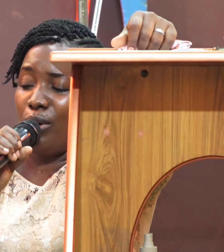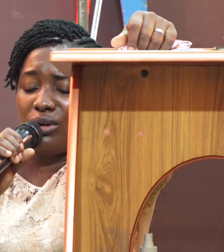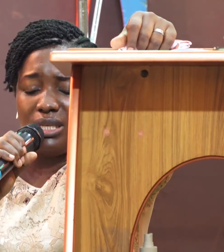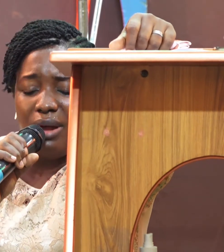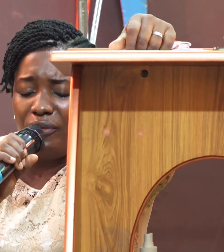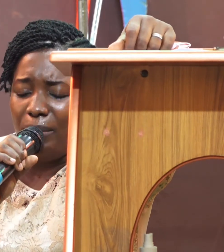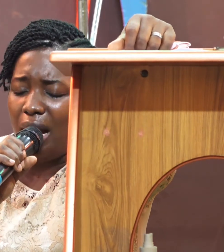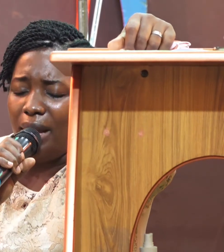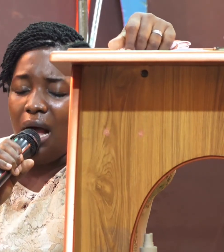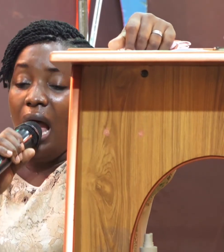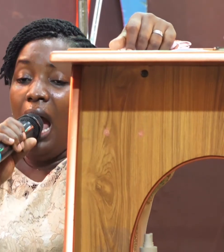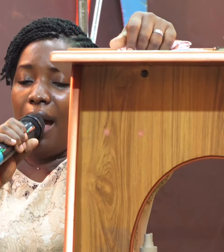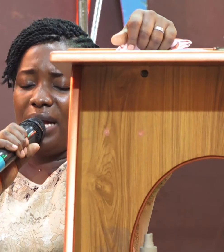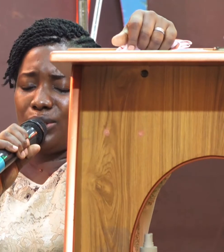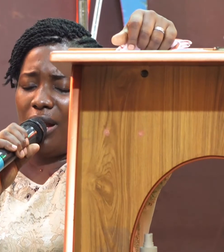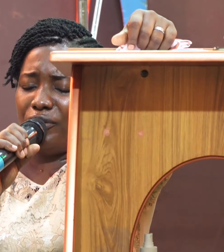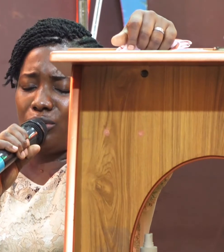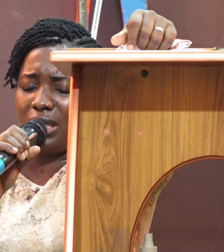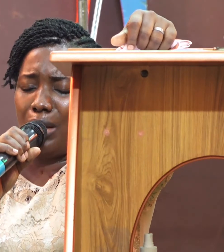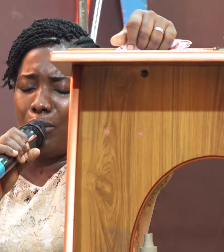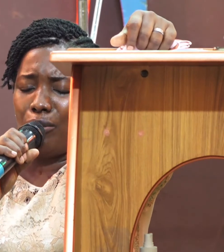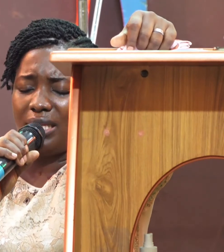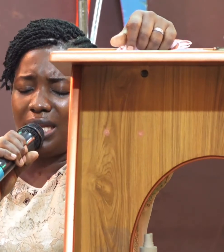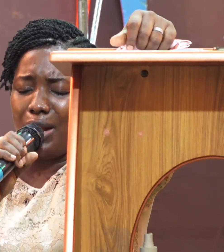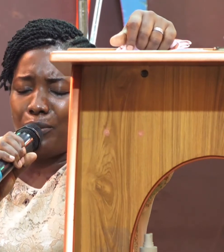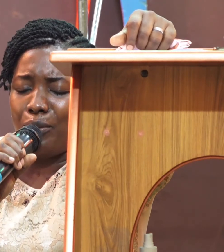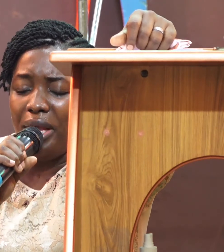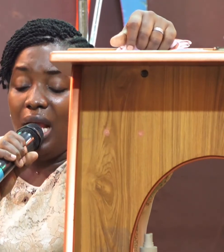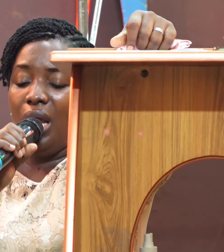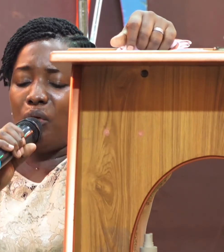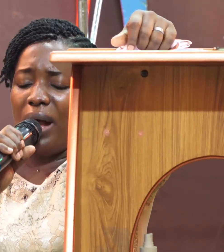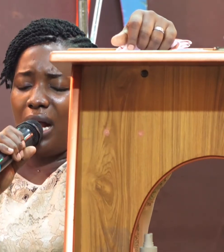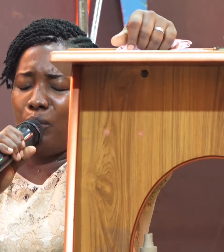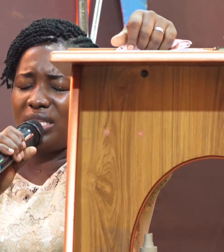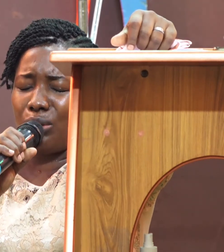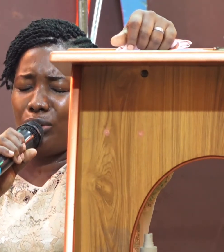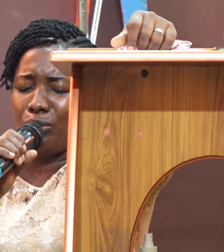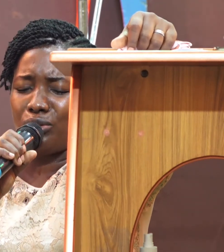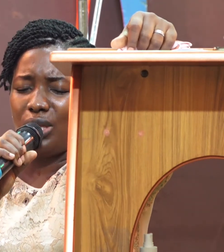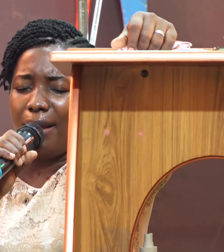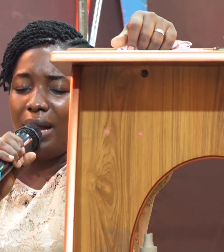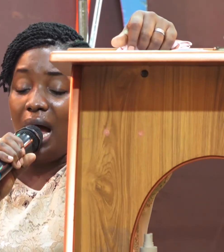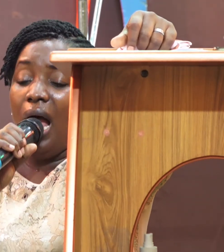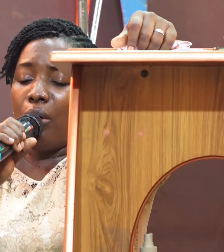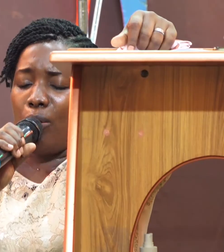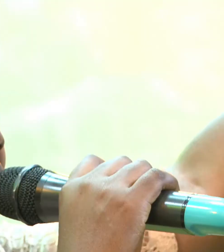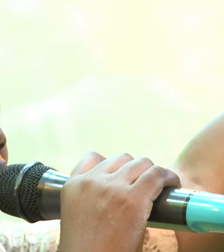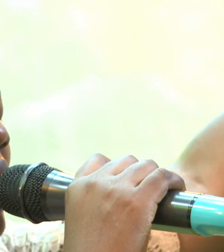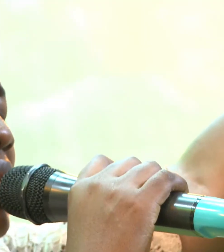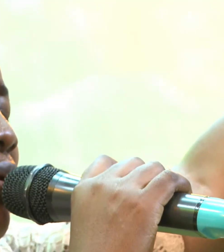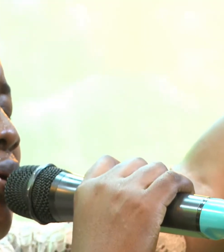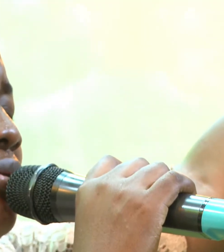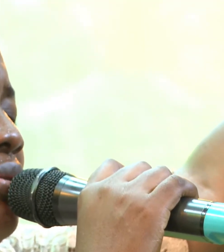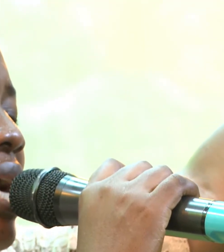lwazo lw'obulokozi bwaffe mukama amaaso gaffe tusalawo okugateeka ku gwe kubanga gwasobola okutuyamba